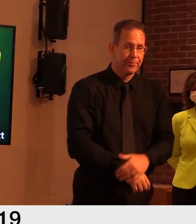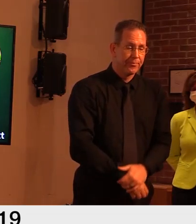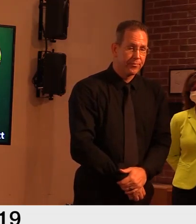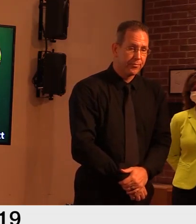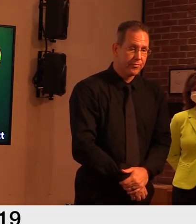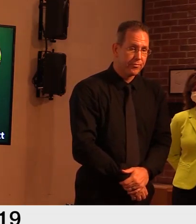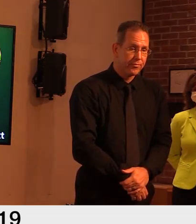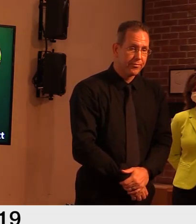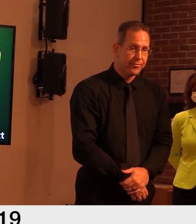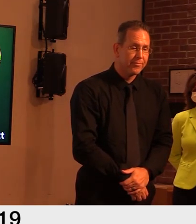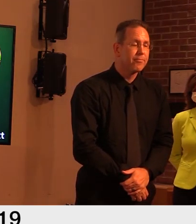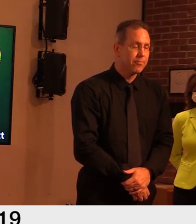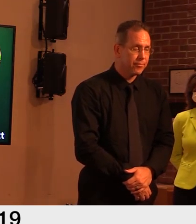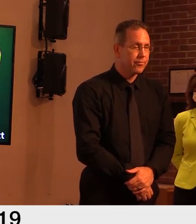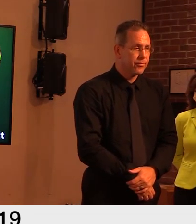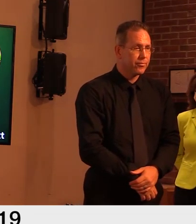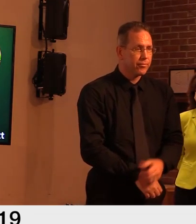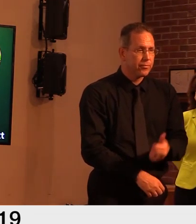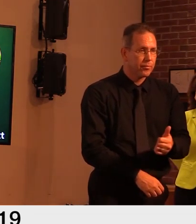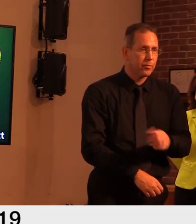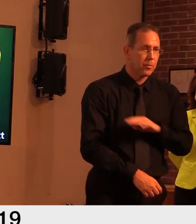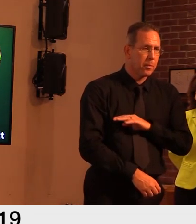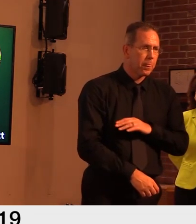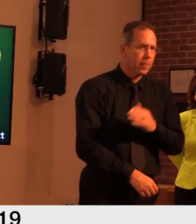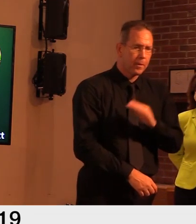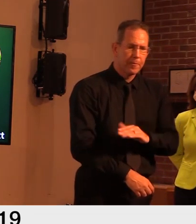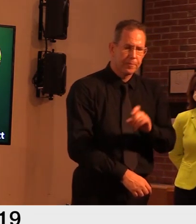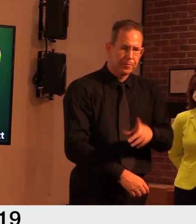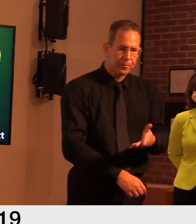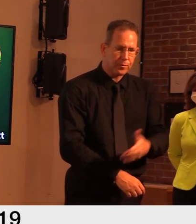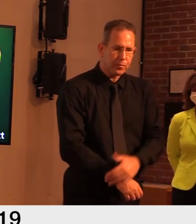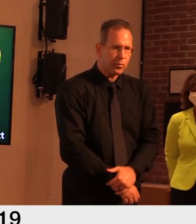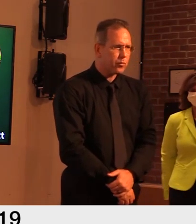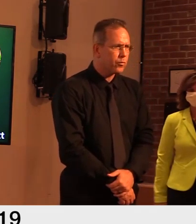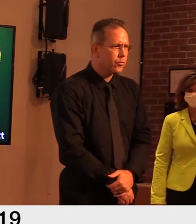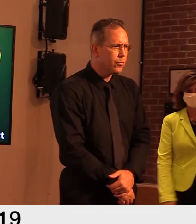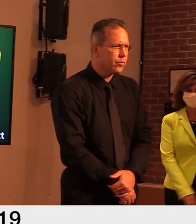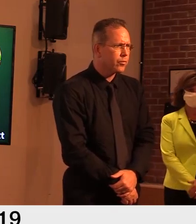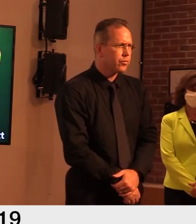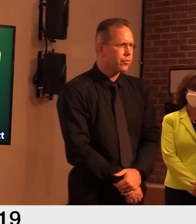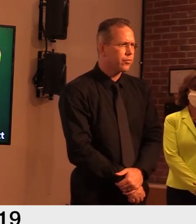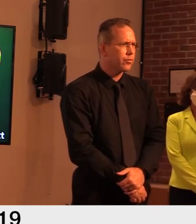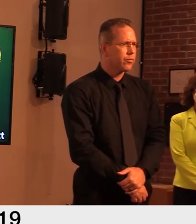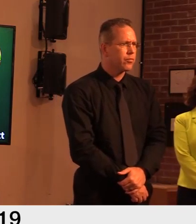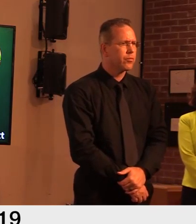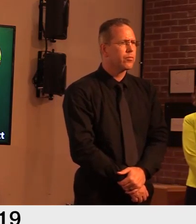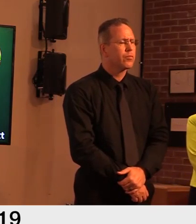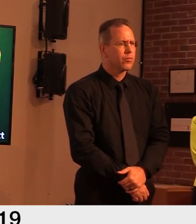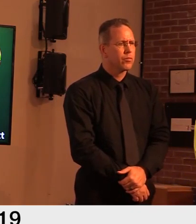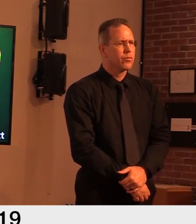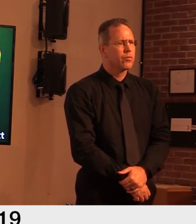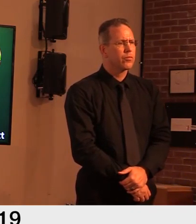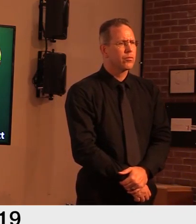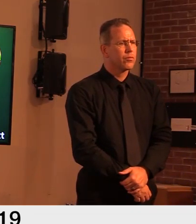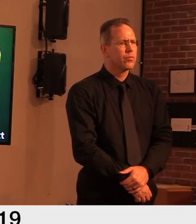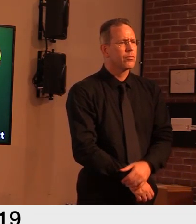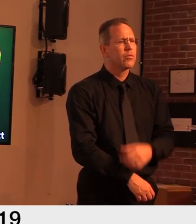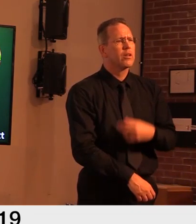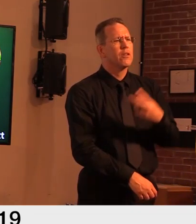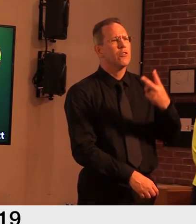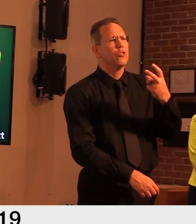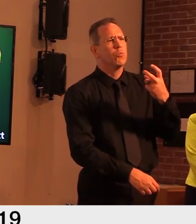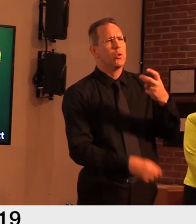to be with the vulnerable populations that we clearly want to protect and do more testing in.